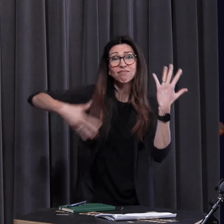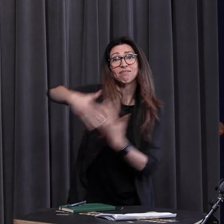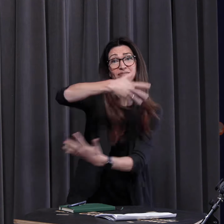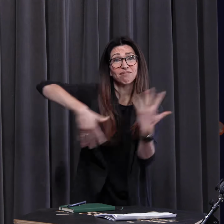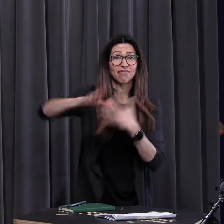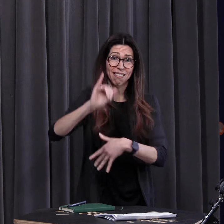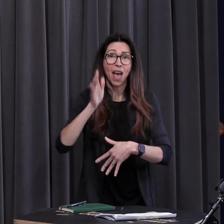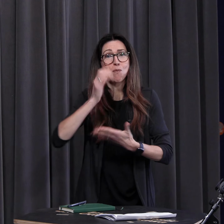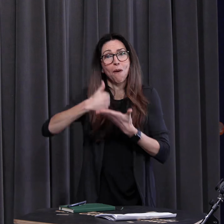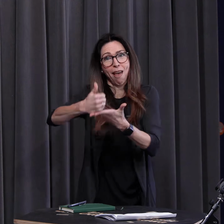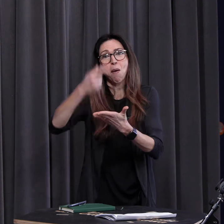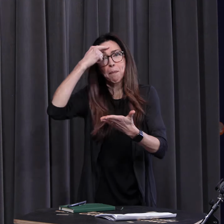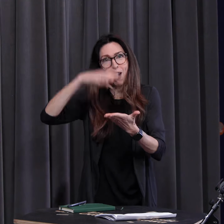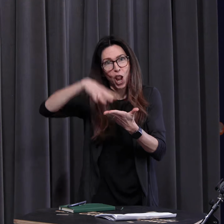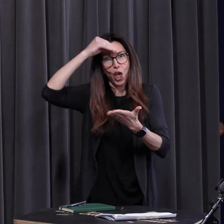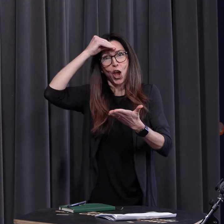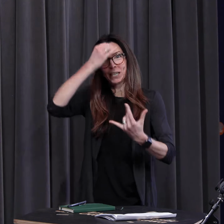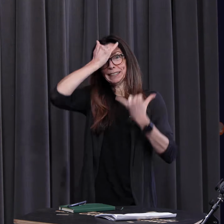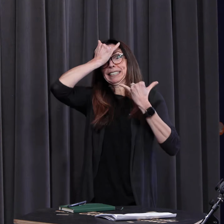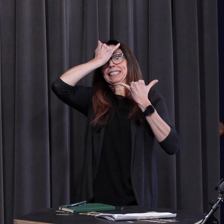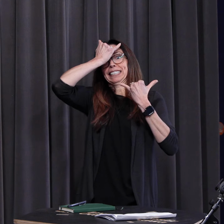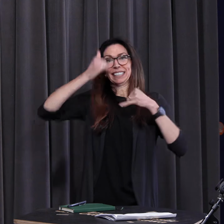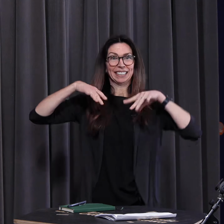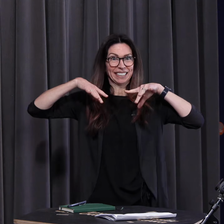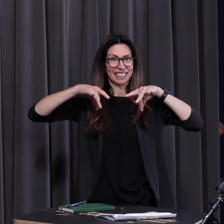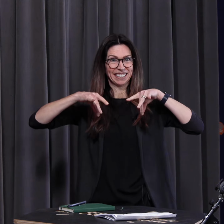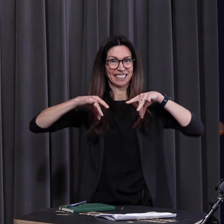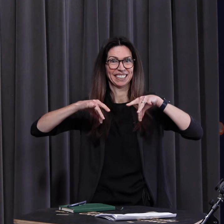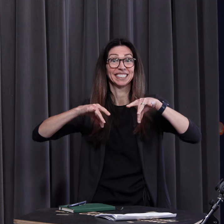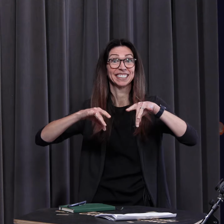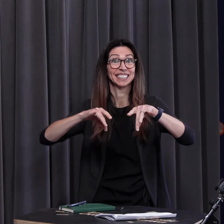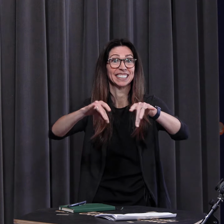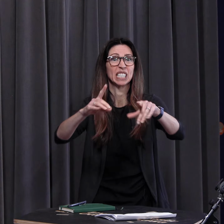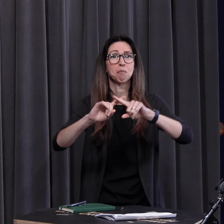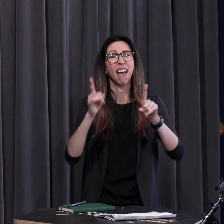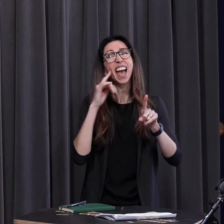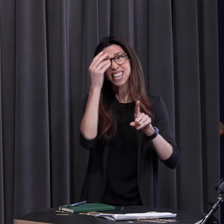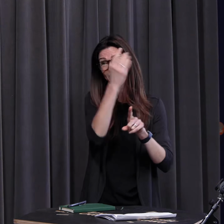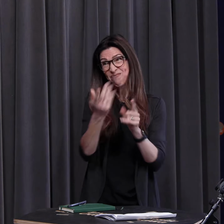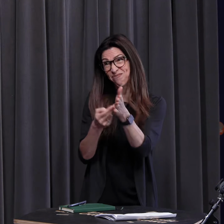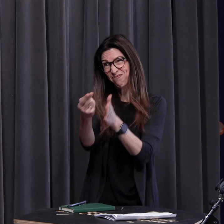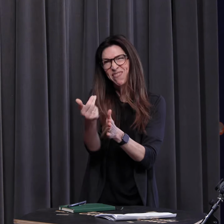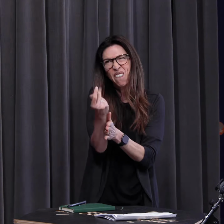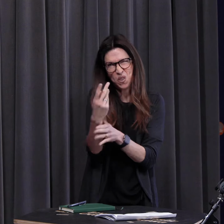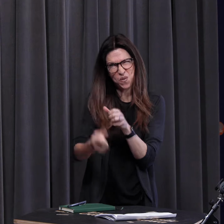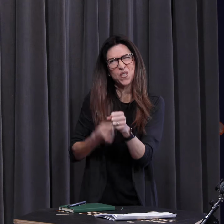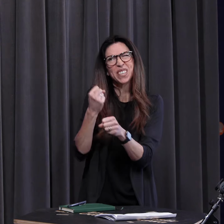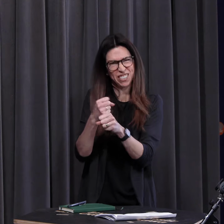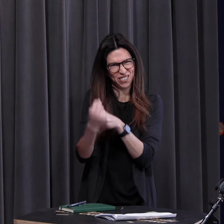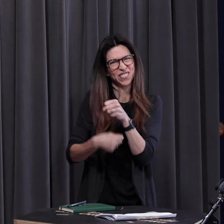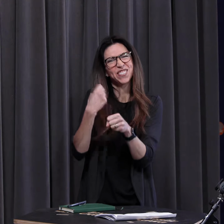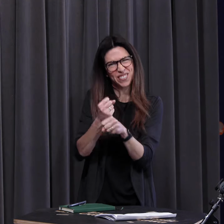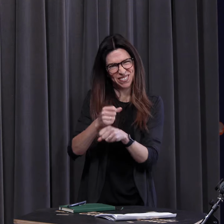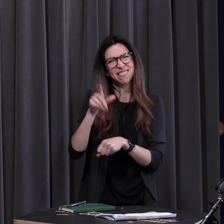up that fluency. But it probably would take a couple years for you to feel really confident and